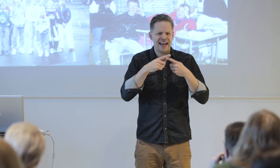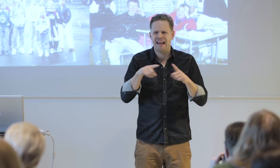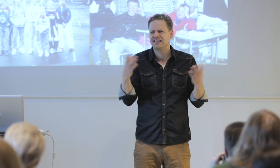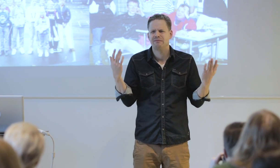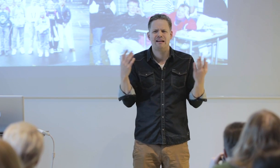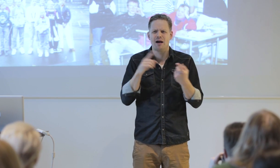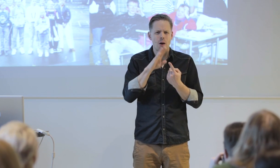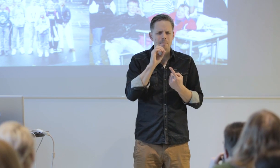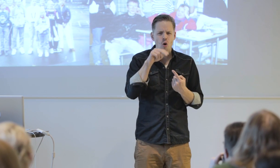papers of different songs.